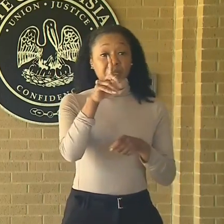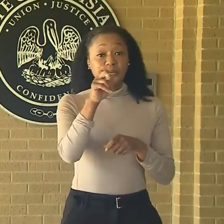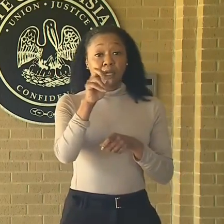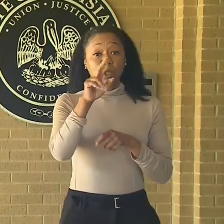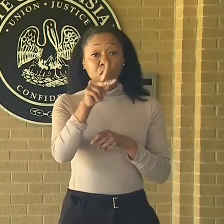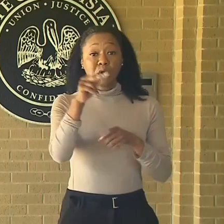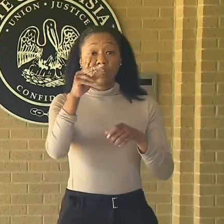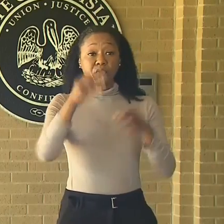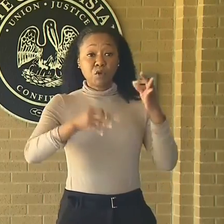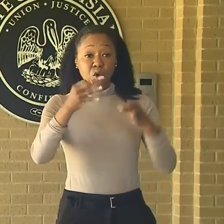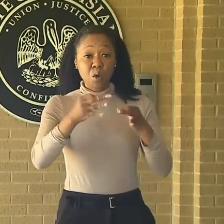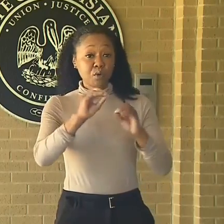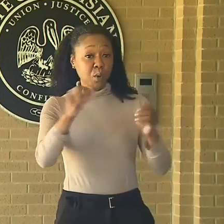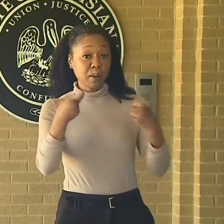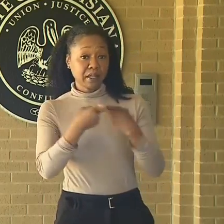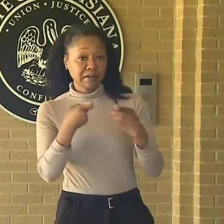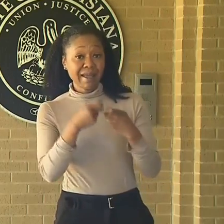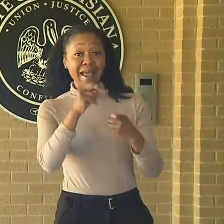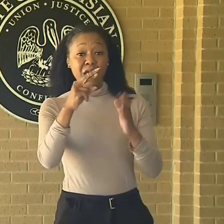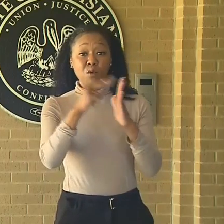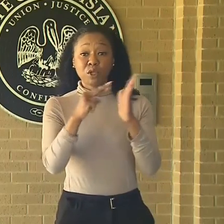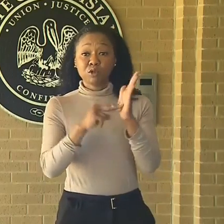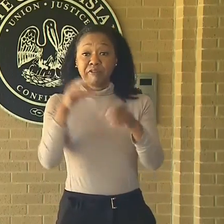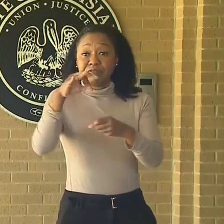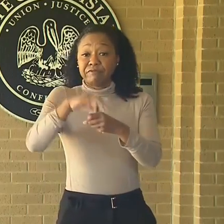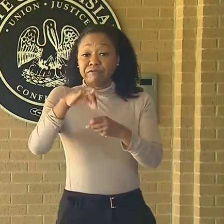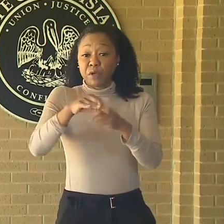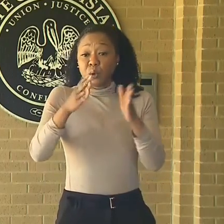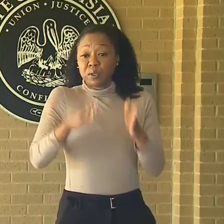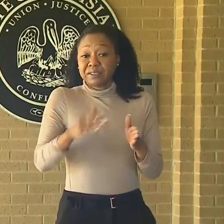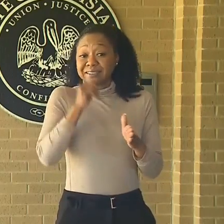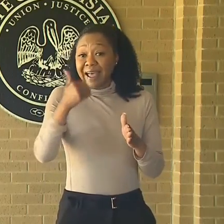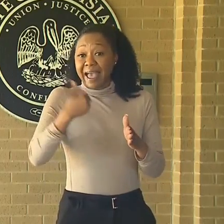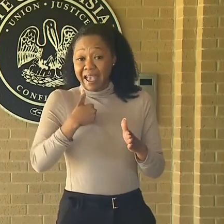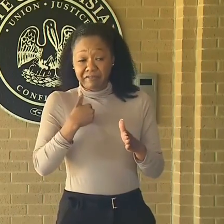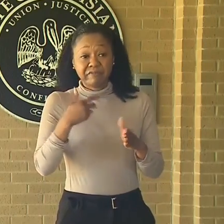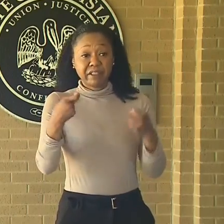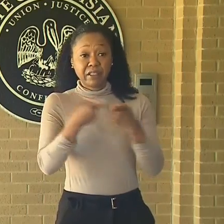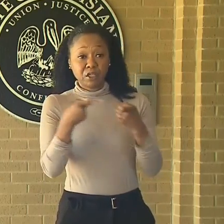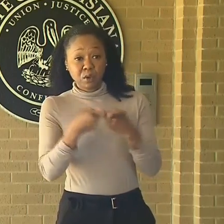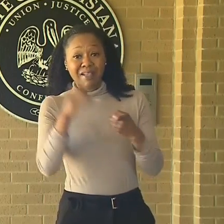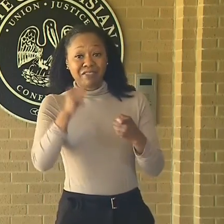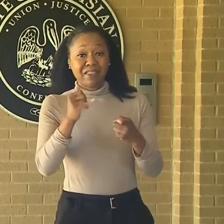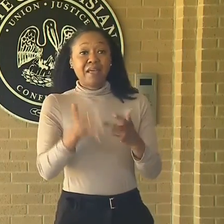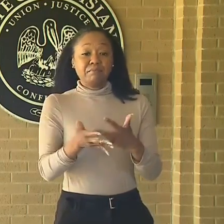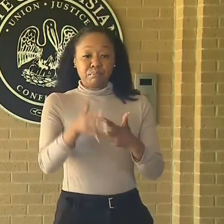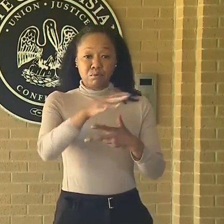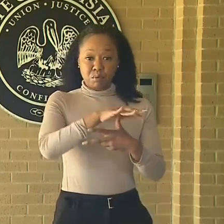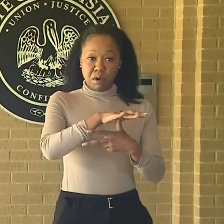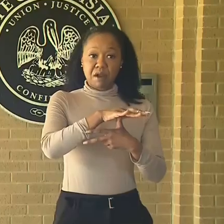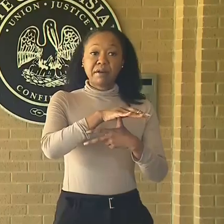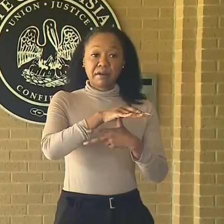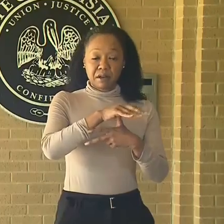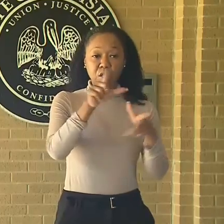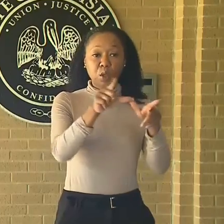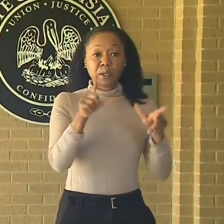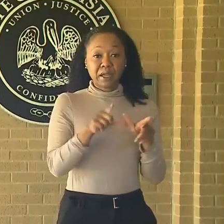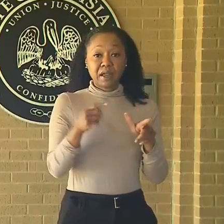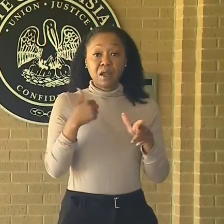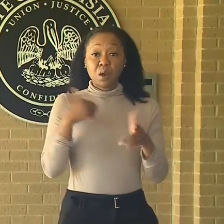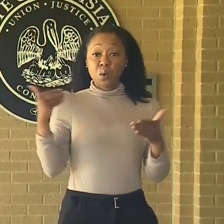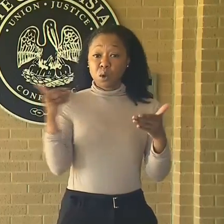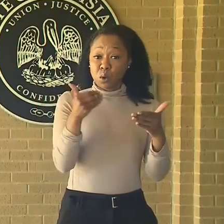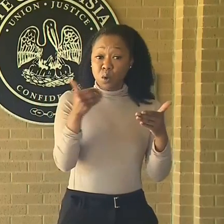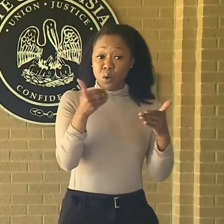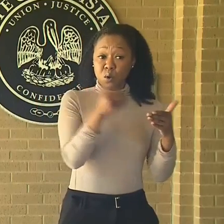have electricity, and the registrars of voters who don't have electricity. And those are going to be priority locations. And as we get closer to